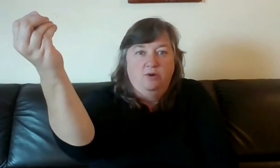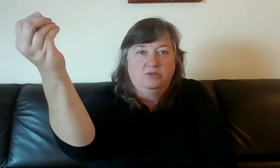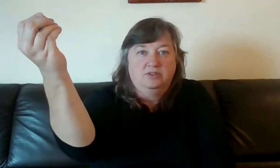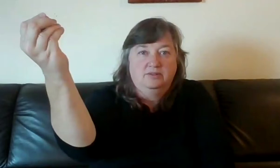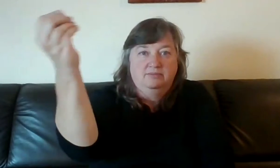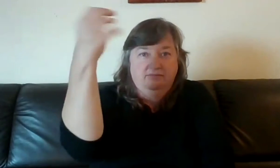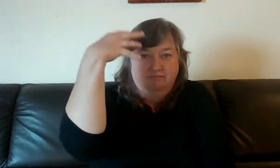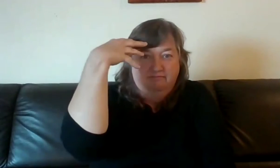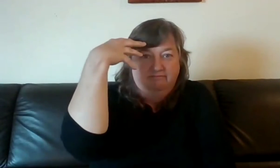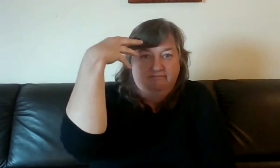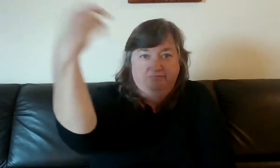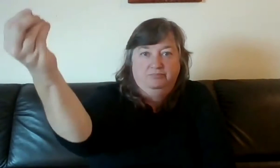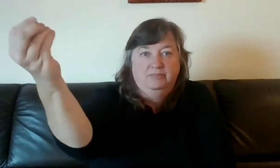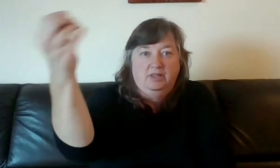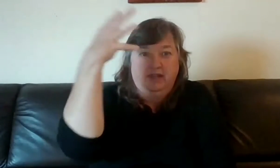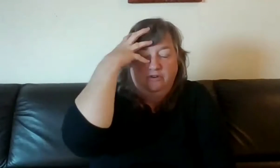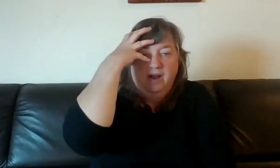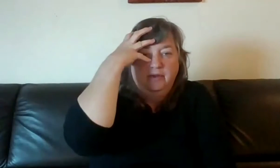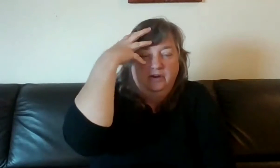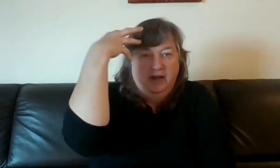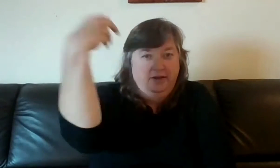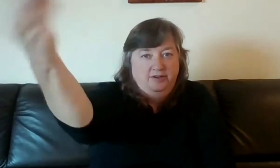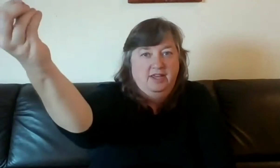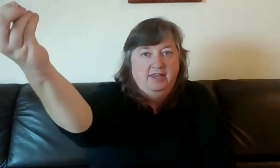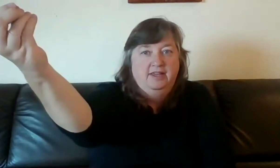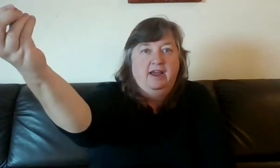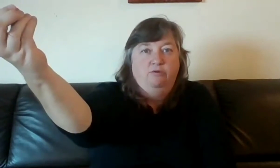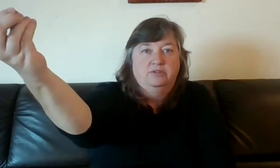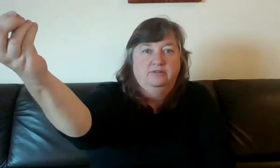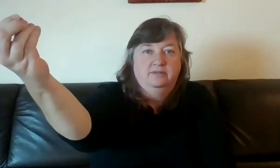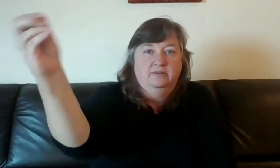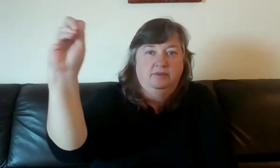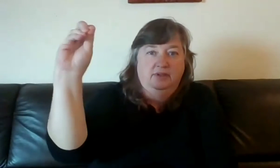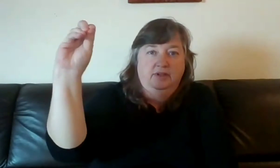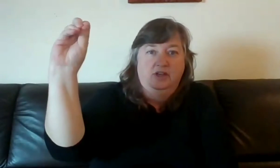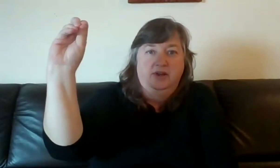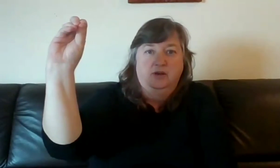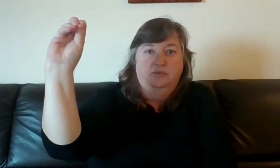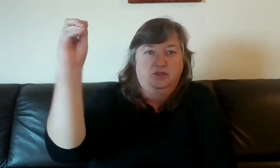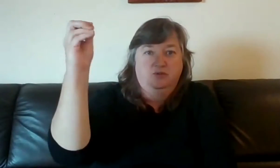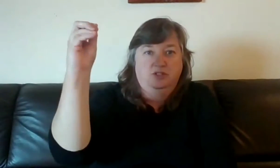out. Like you're grabbing your head and you're taking it out. You end up with a squished